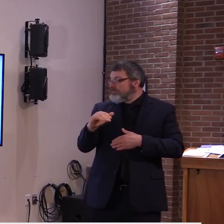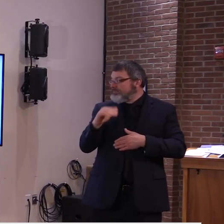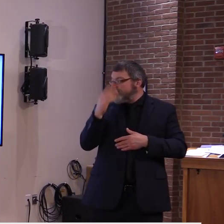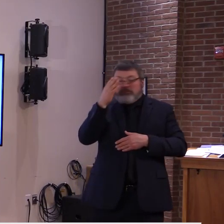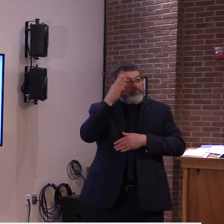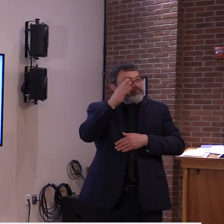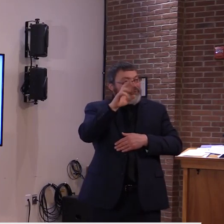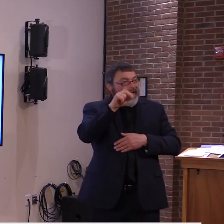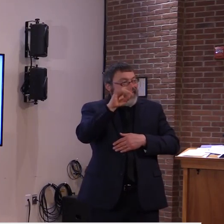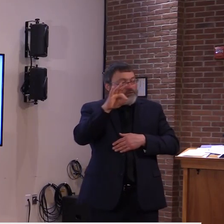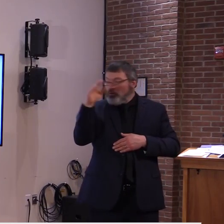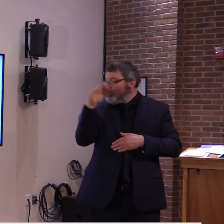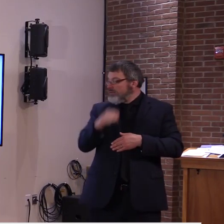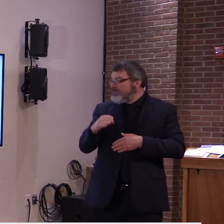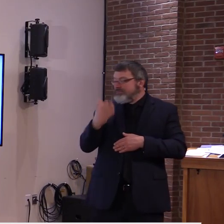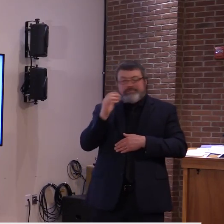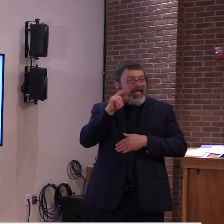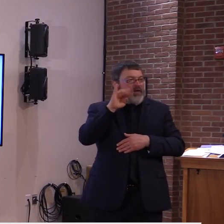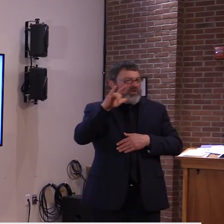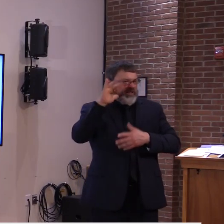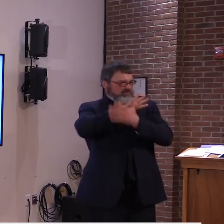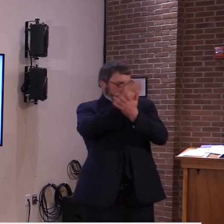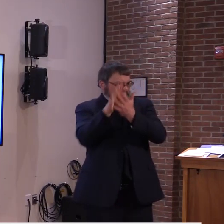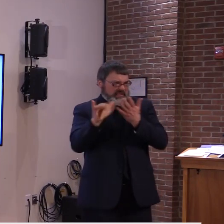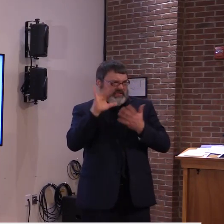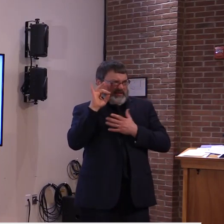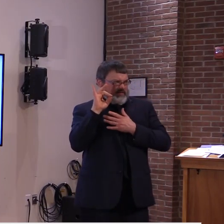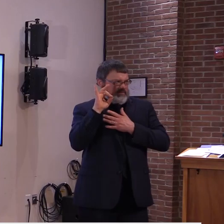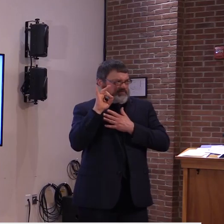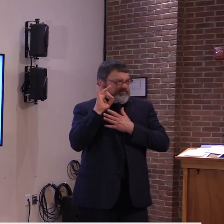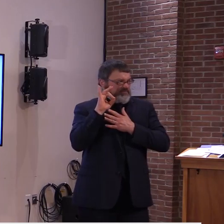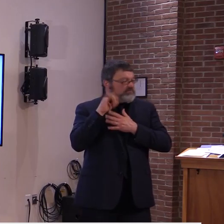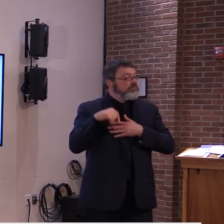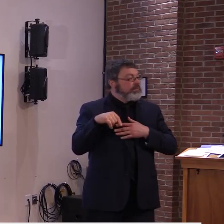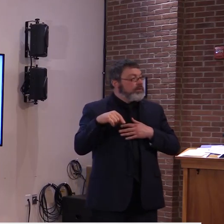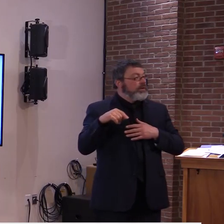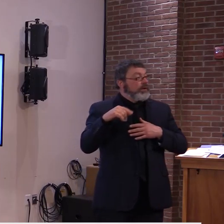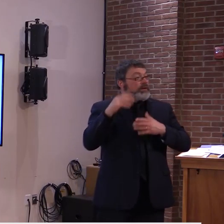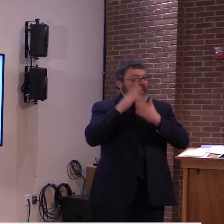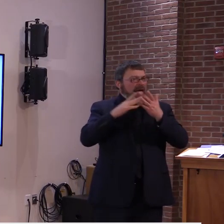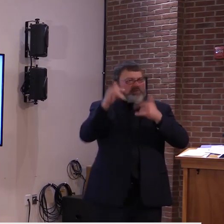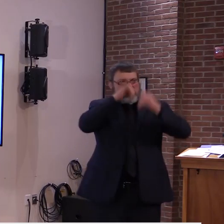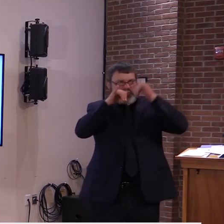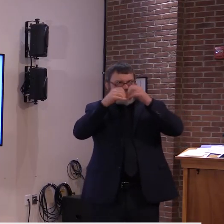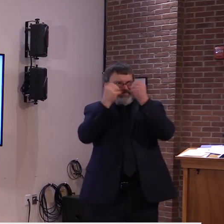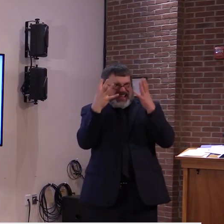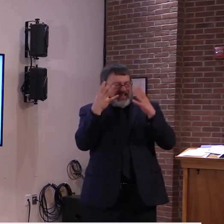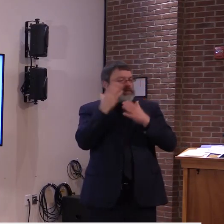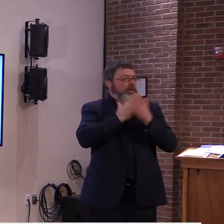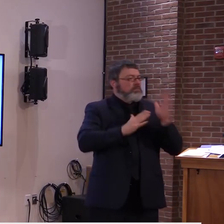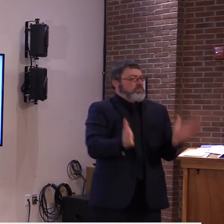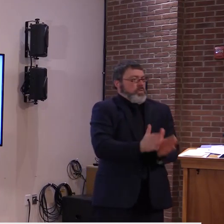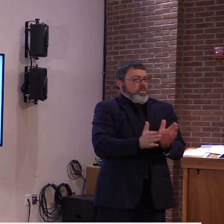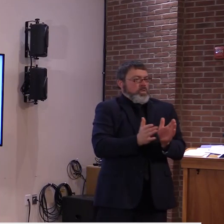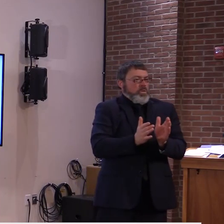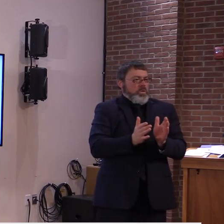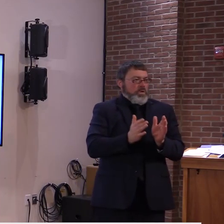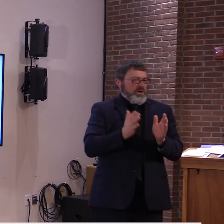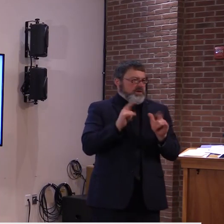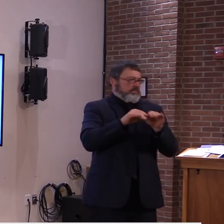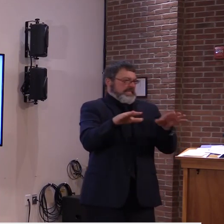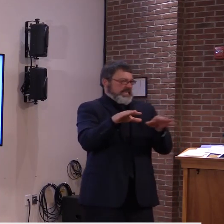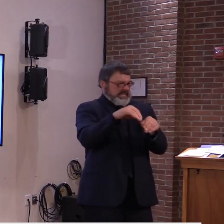quite heterogeneous, but some of them are quite large. I'll also note, as the first slide noted, that